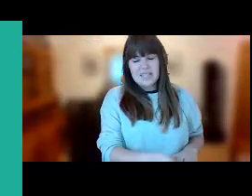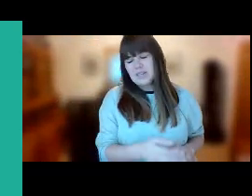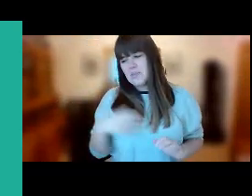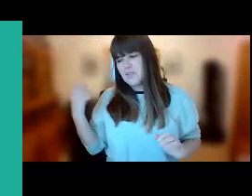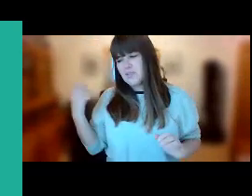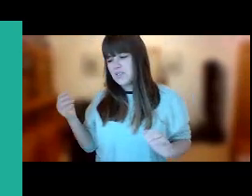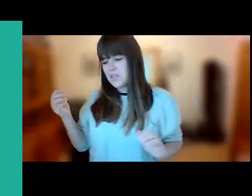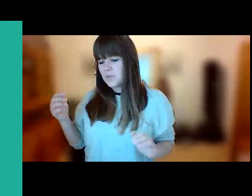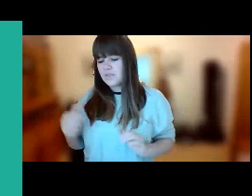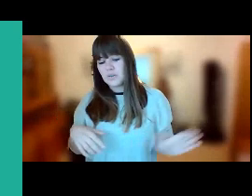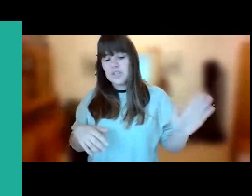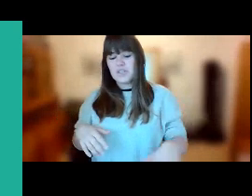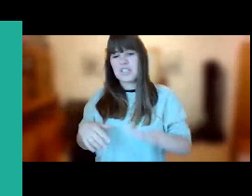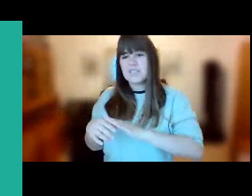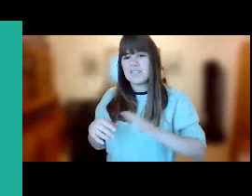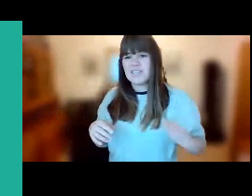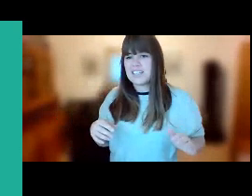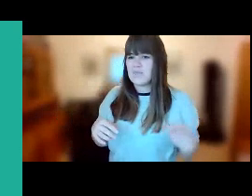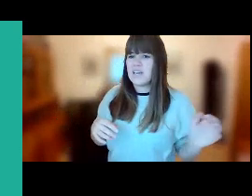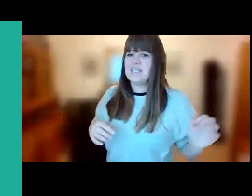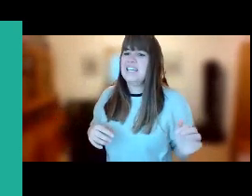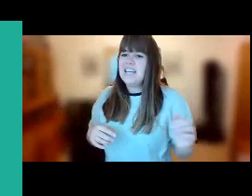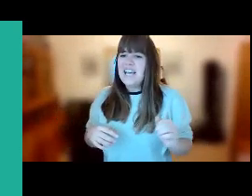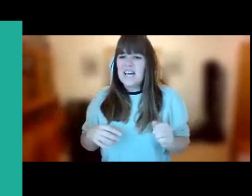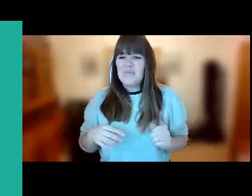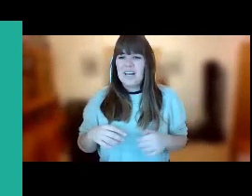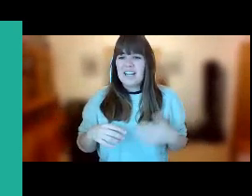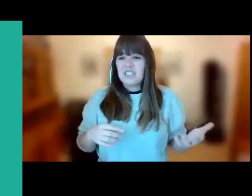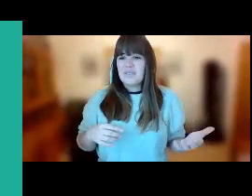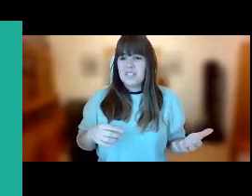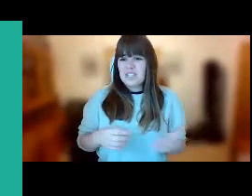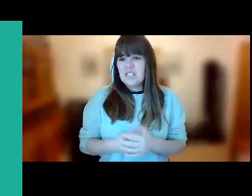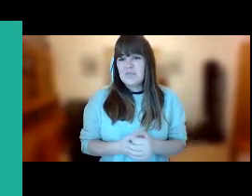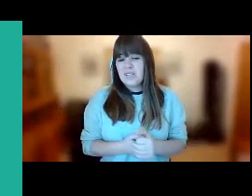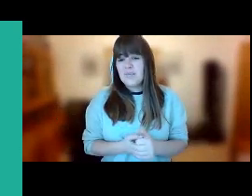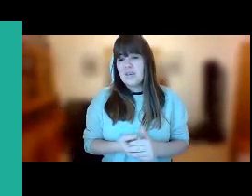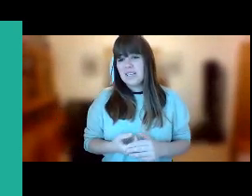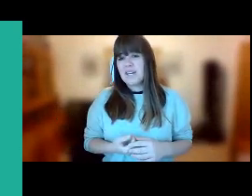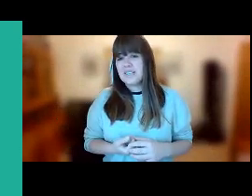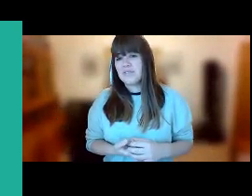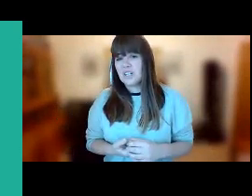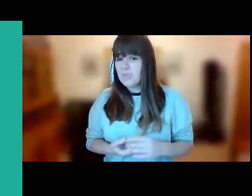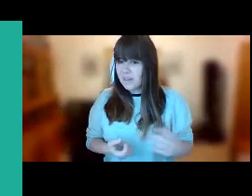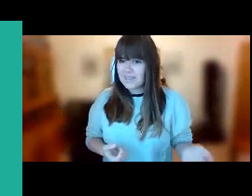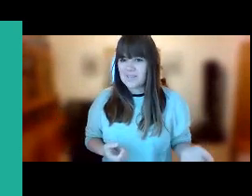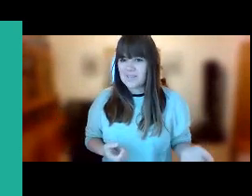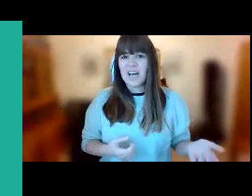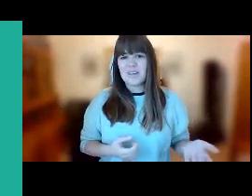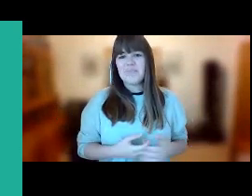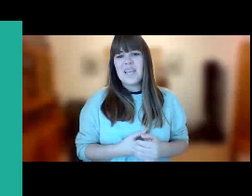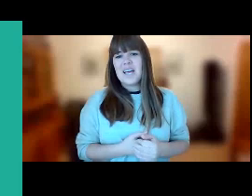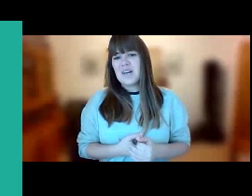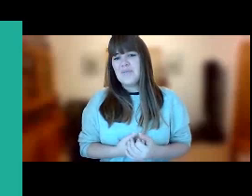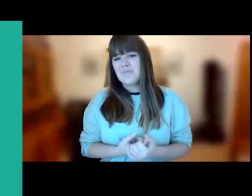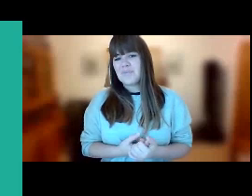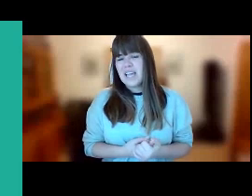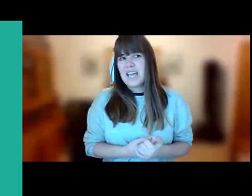the professionals I was with said, "Oh, can you just come and sit on the end of the bed?" And actually for the gentleman that had been in bed for a long period of